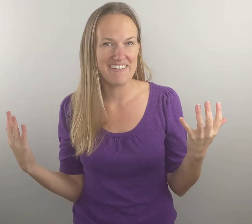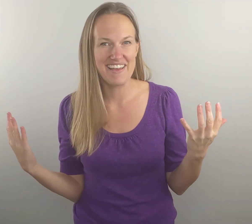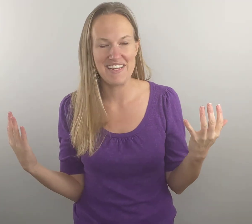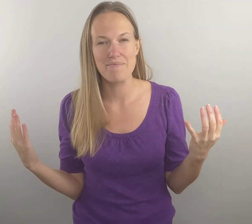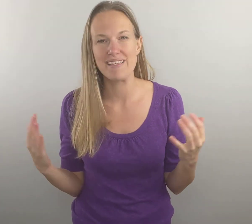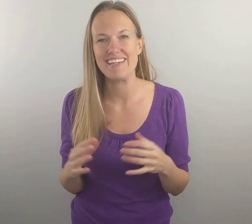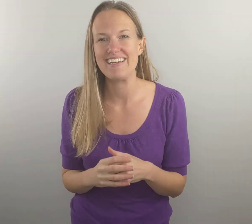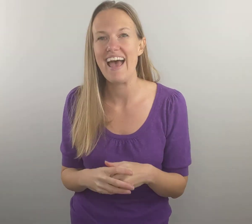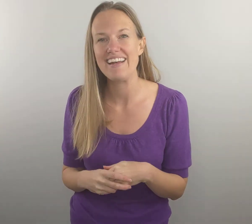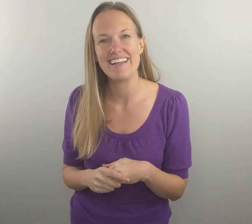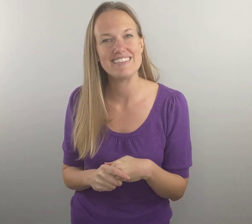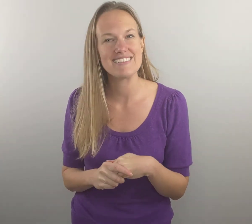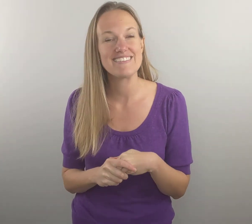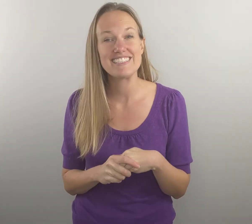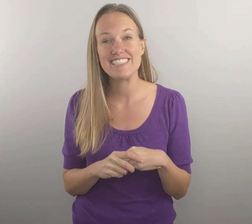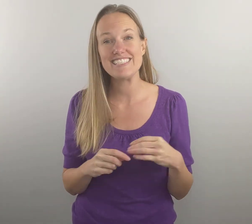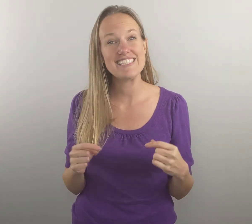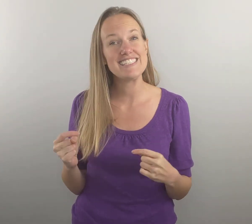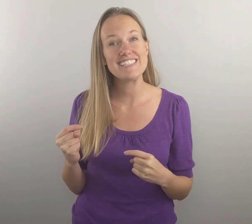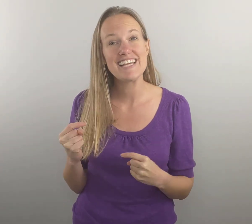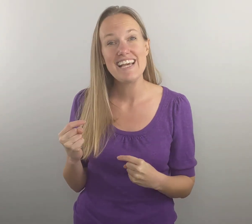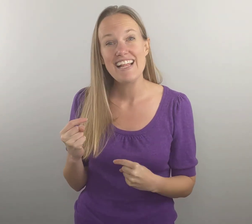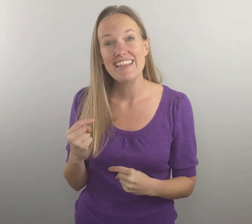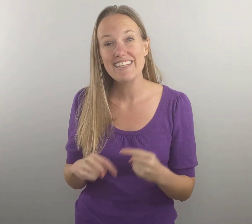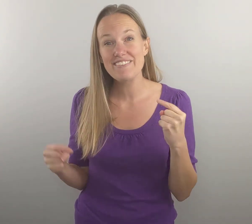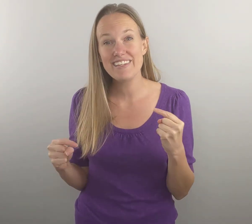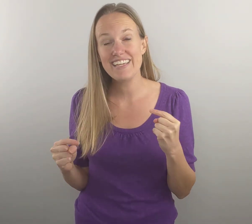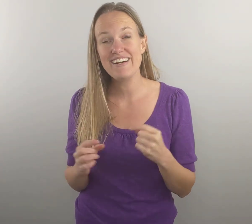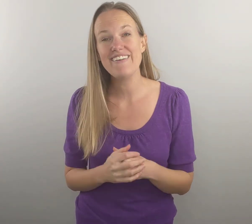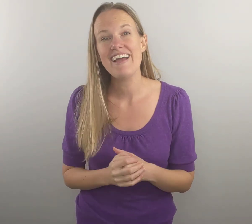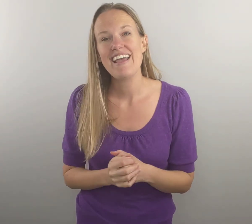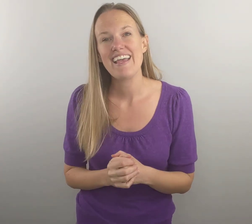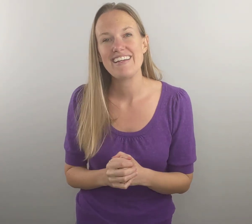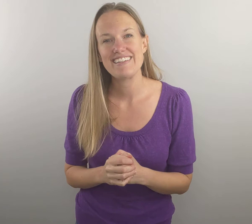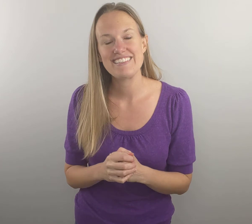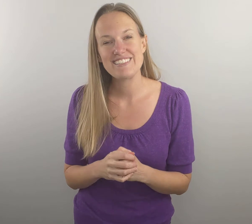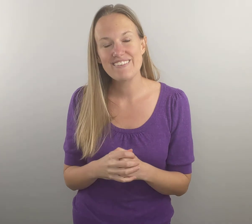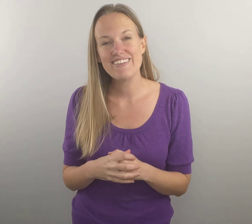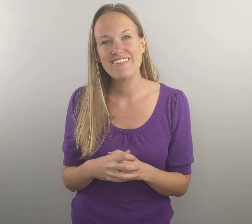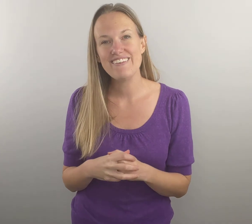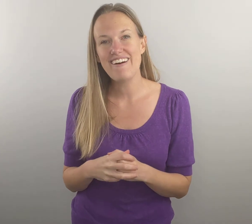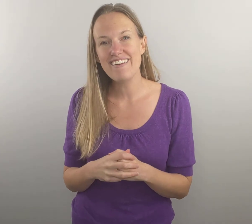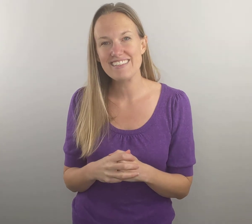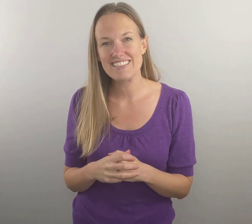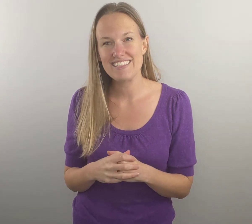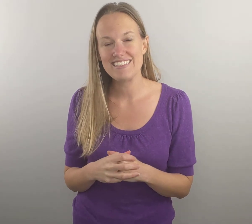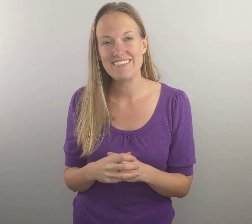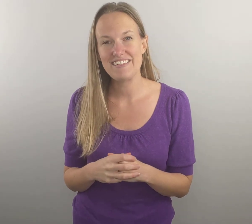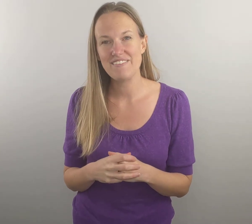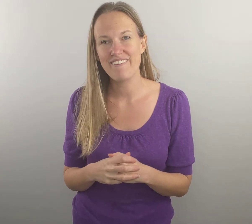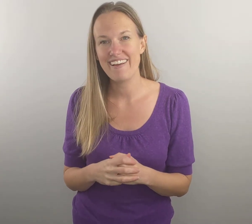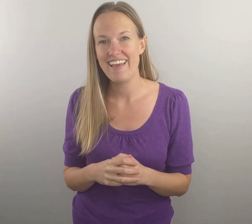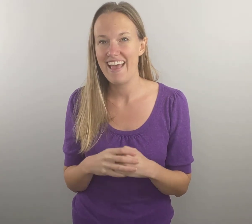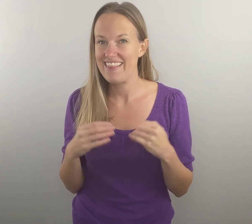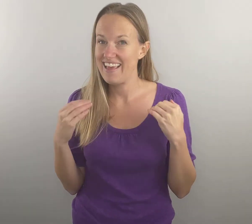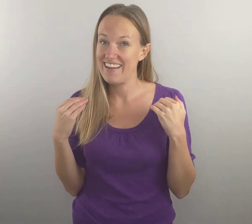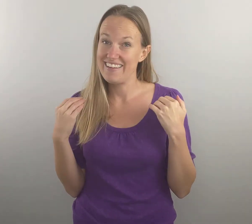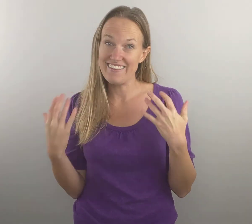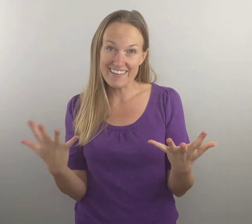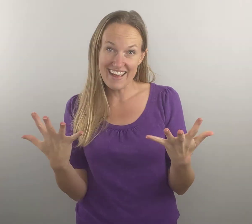any ability to edit it. So it's just this little video and I'm going to show you all the signs that you need for it, and then you're going to have